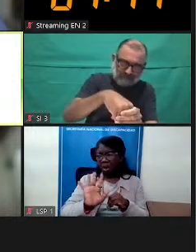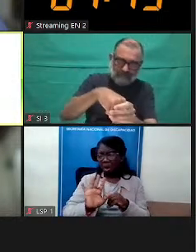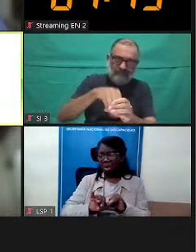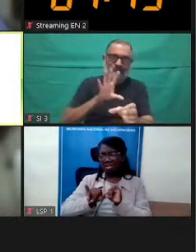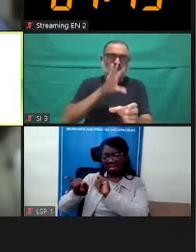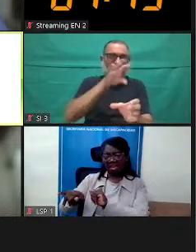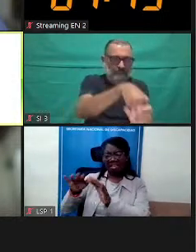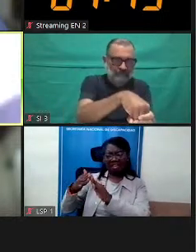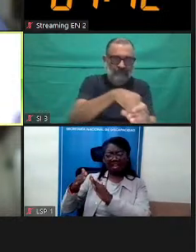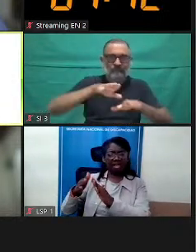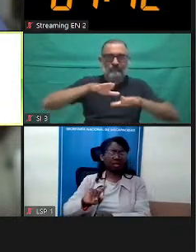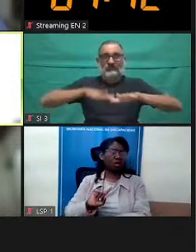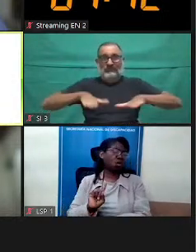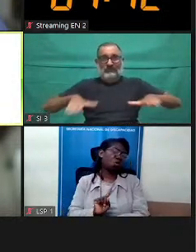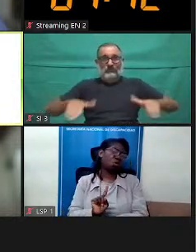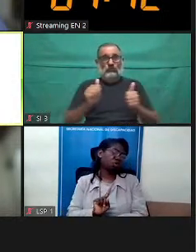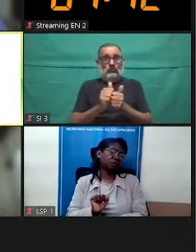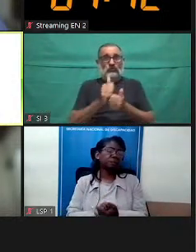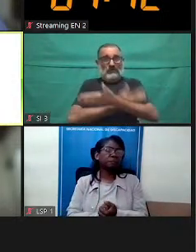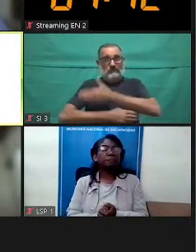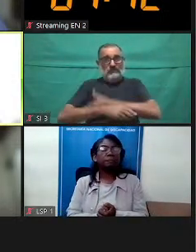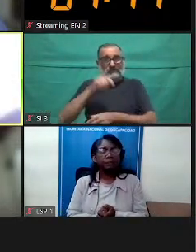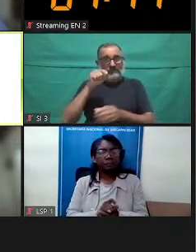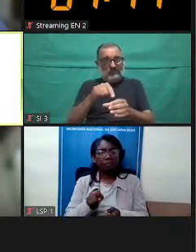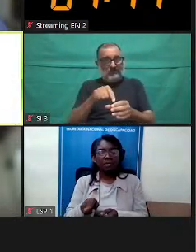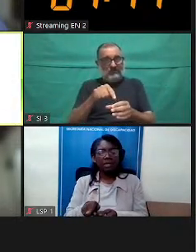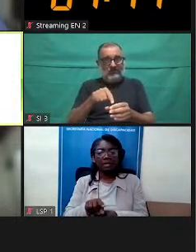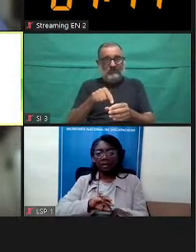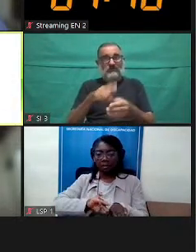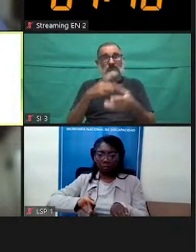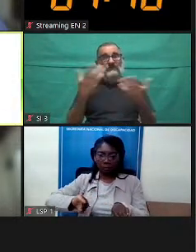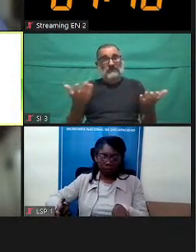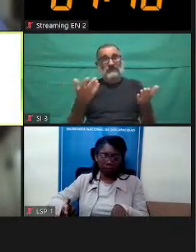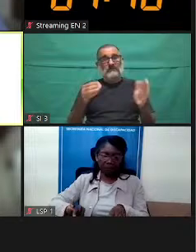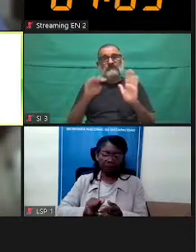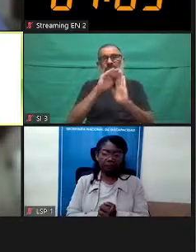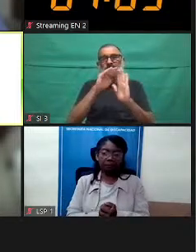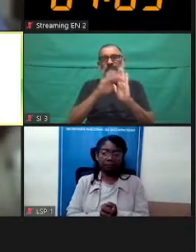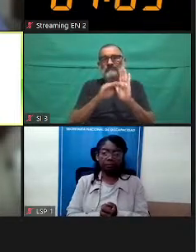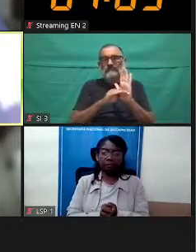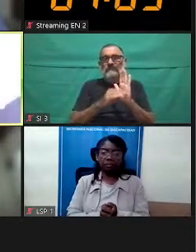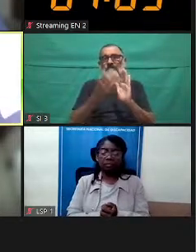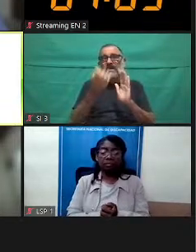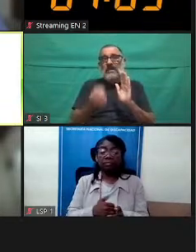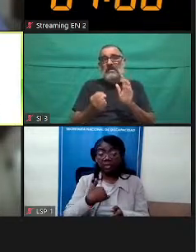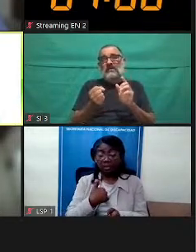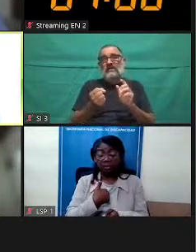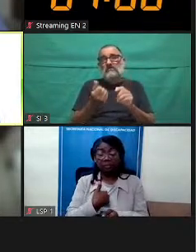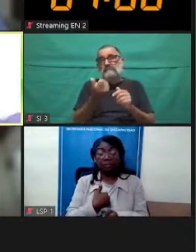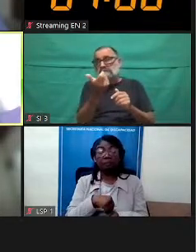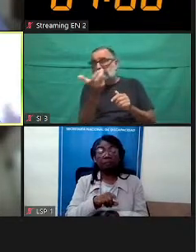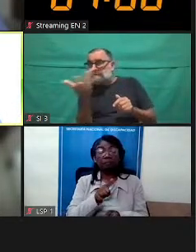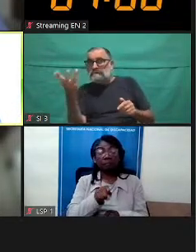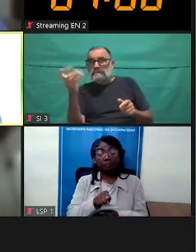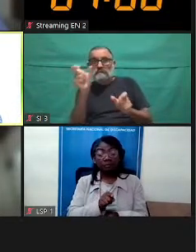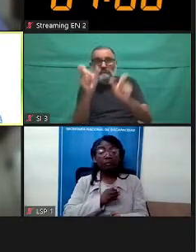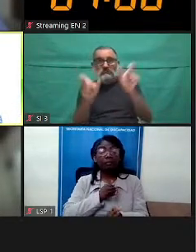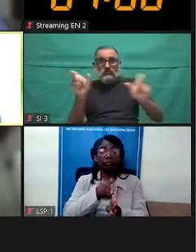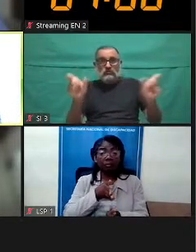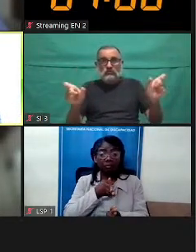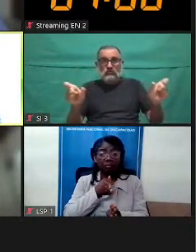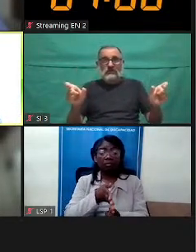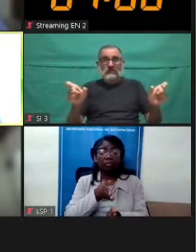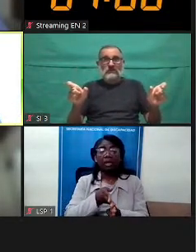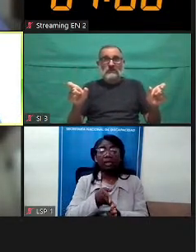saying okay due to covet is better not to have you back if there is always an excuse to leave them aside and we need to insist on